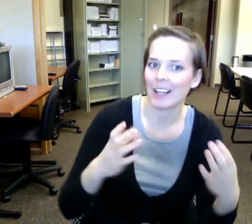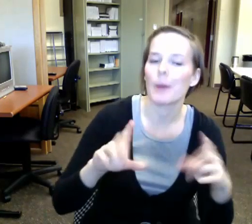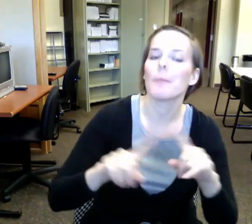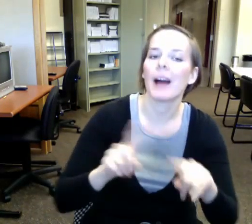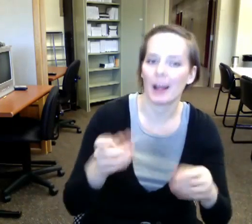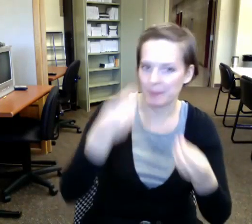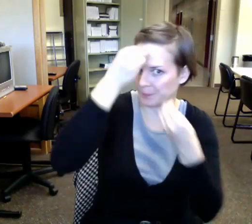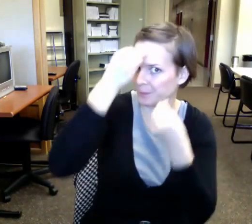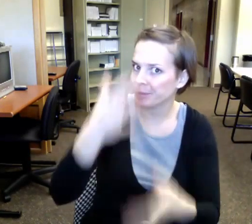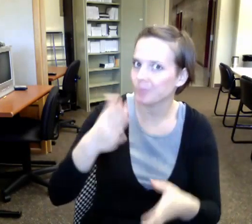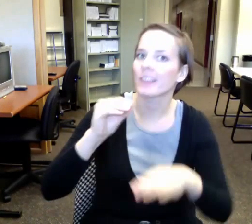to listen.